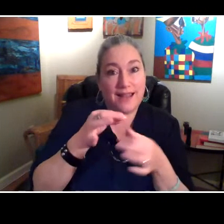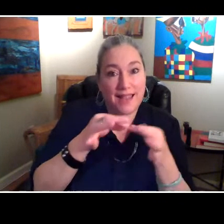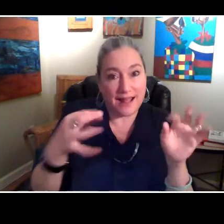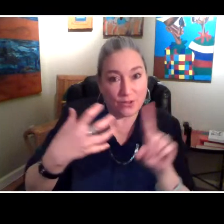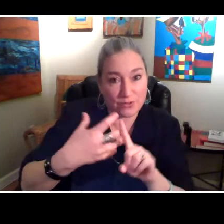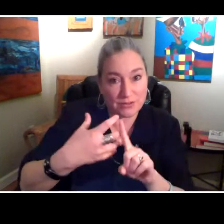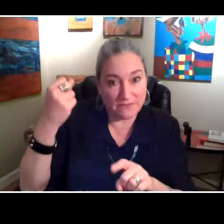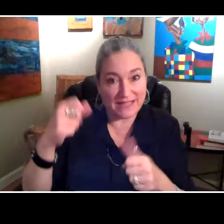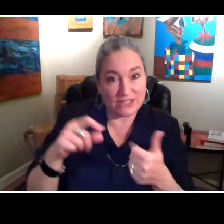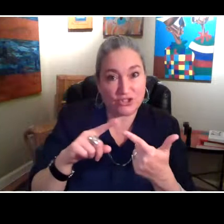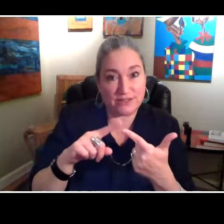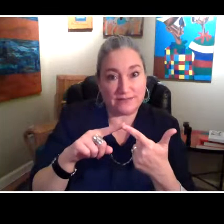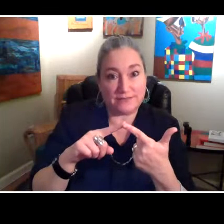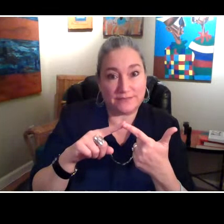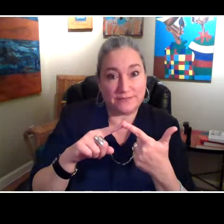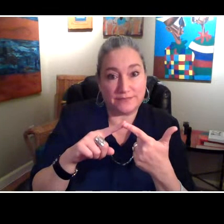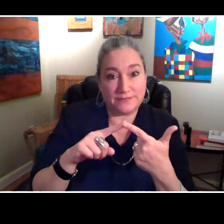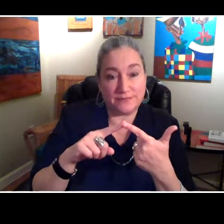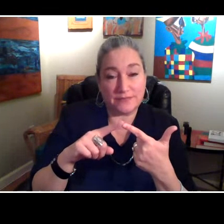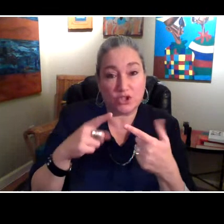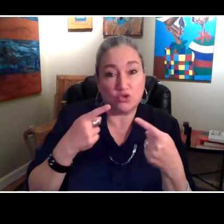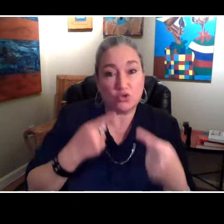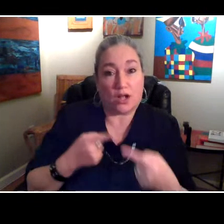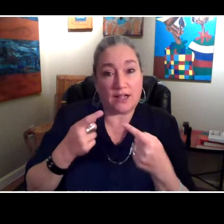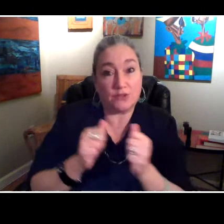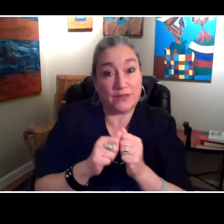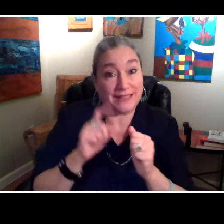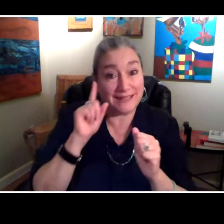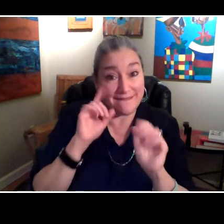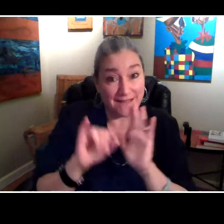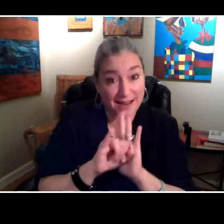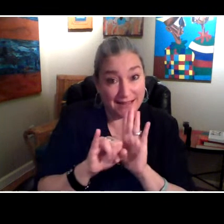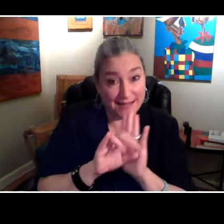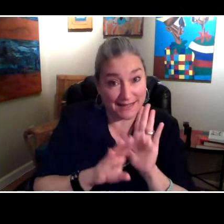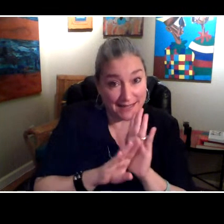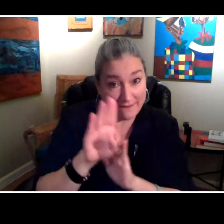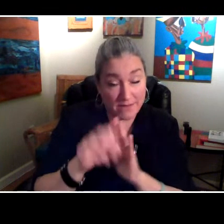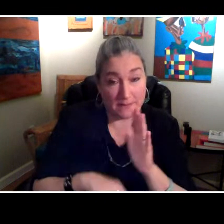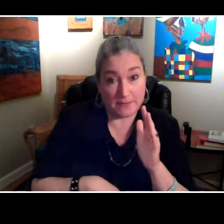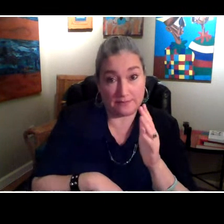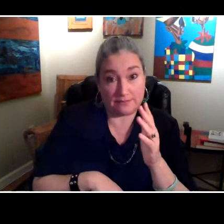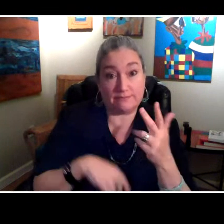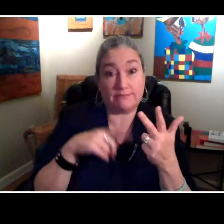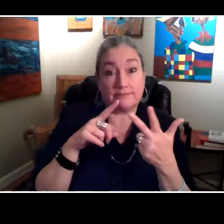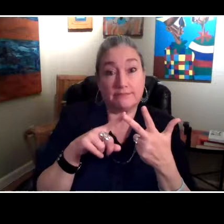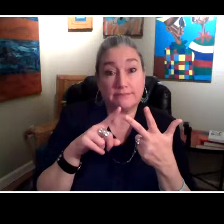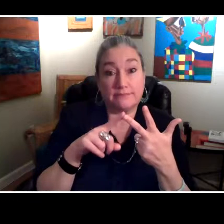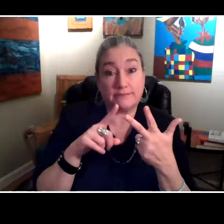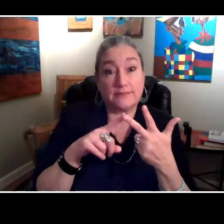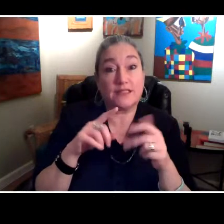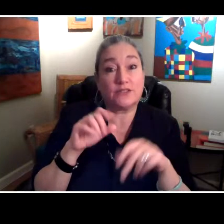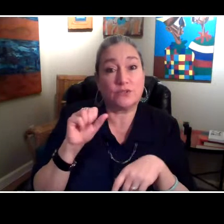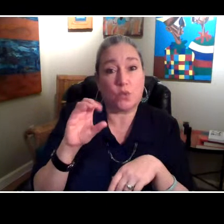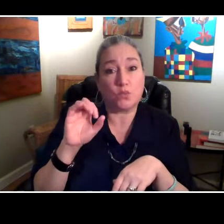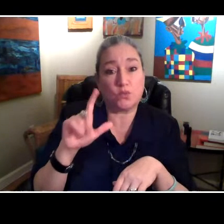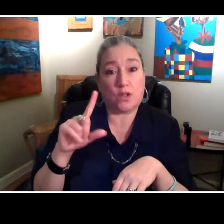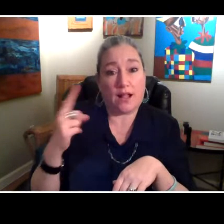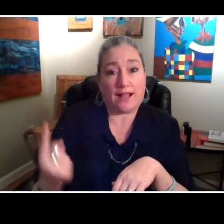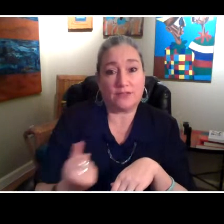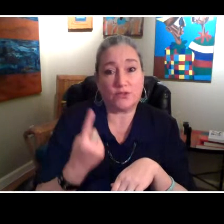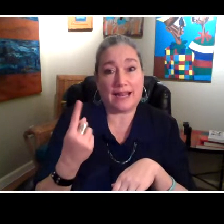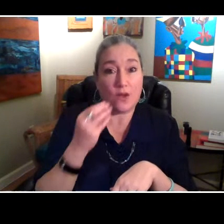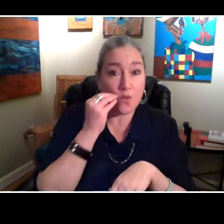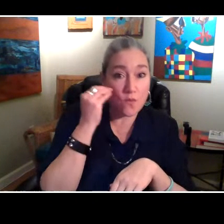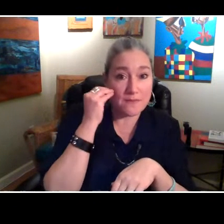harm across the lifespan, and that there's significant language deprivation, there's struggle